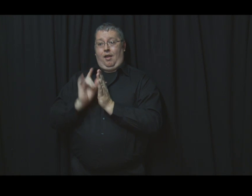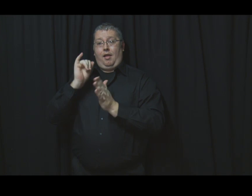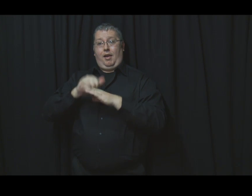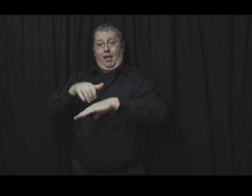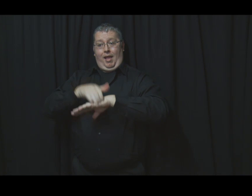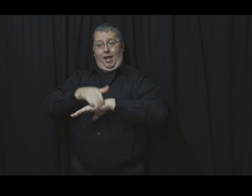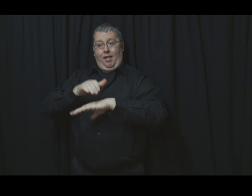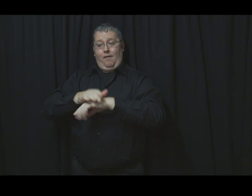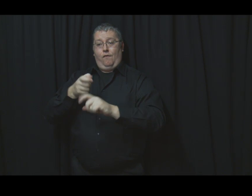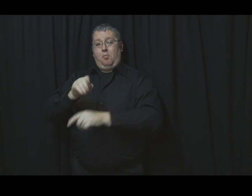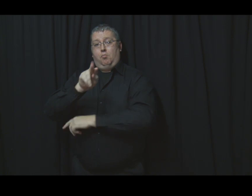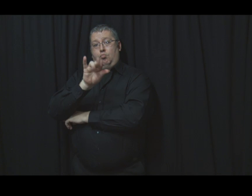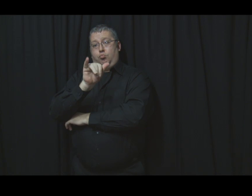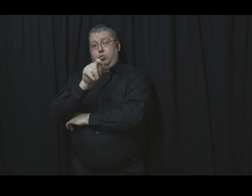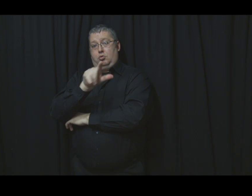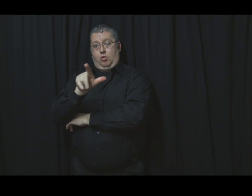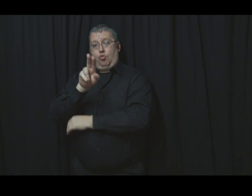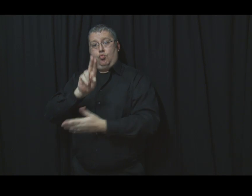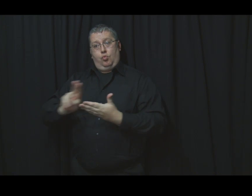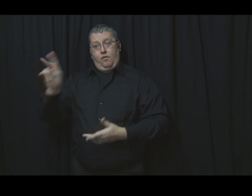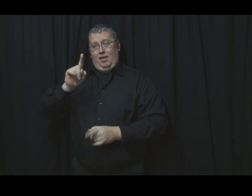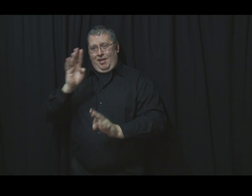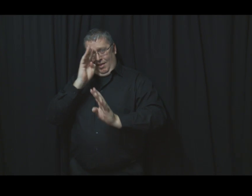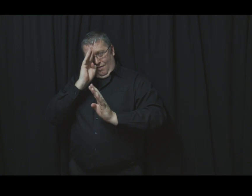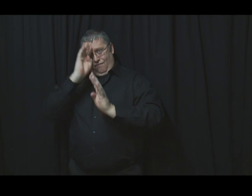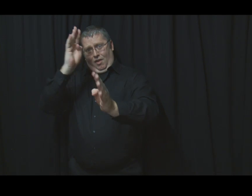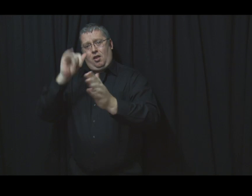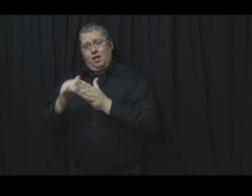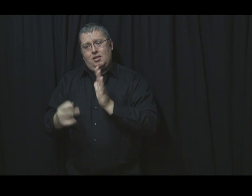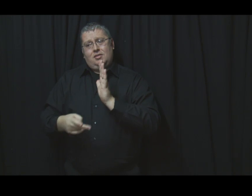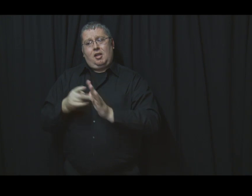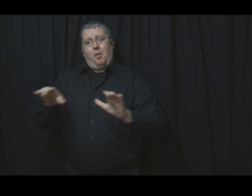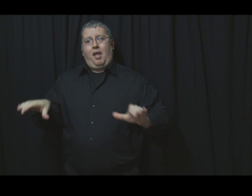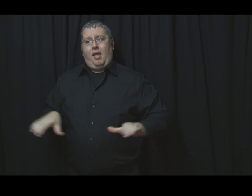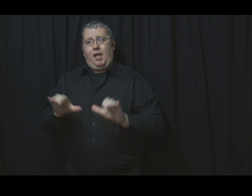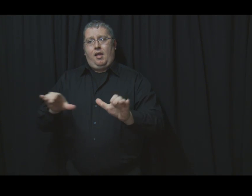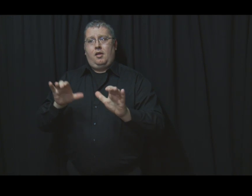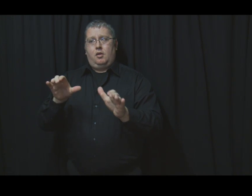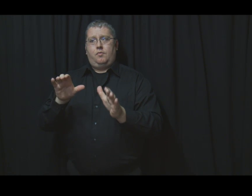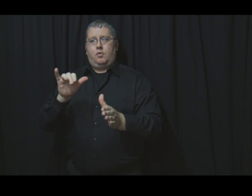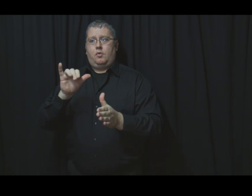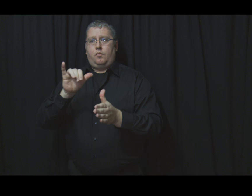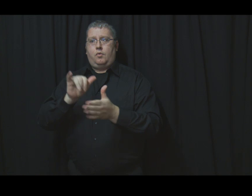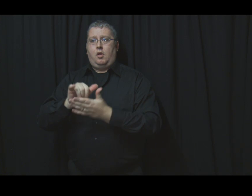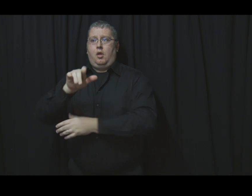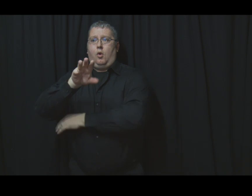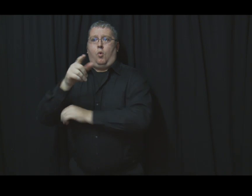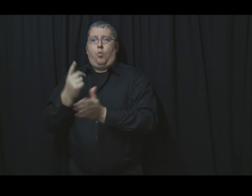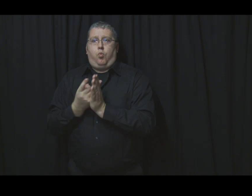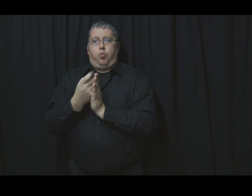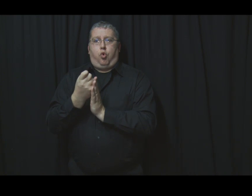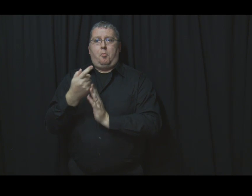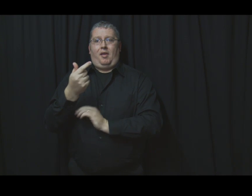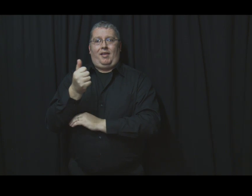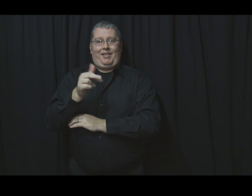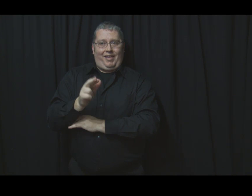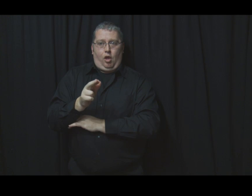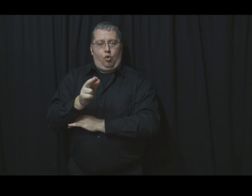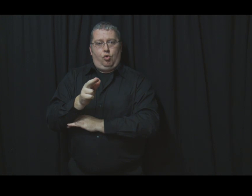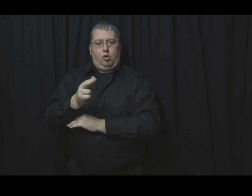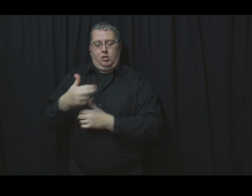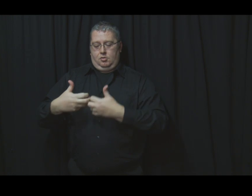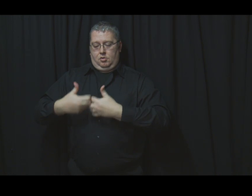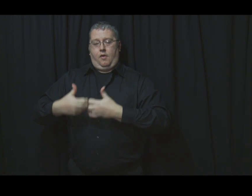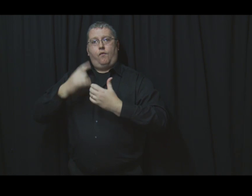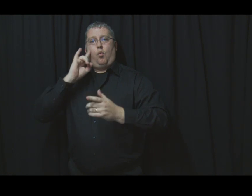he designed a double-action worm gear set for the 3 hinges of the robotic arm on a very